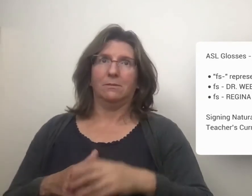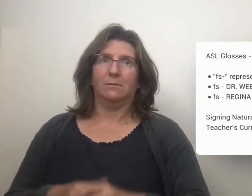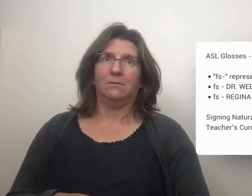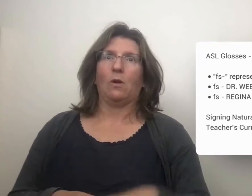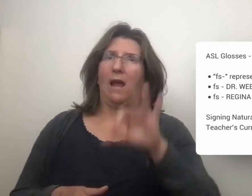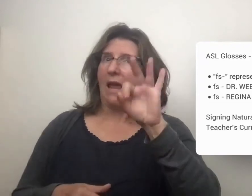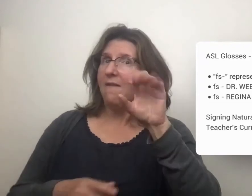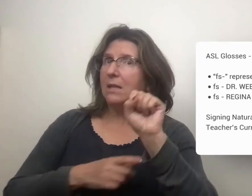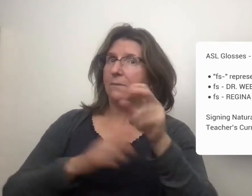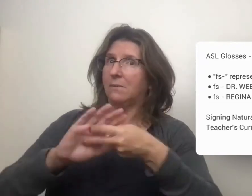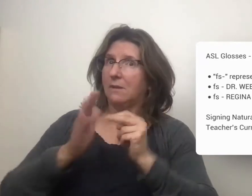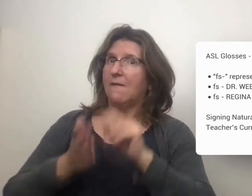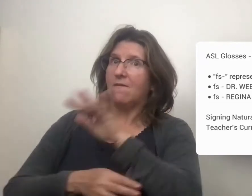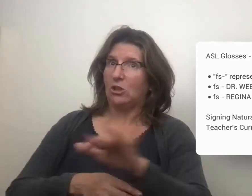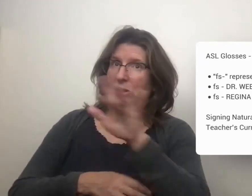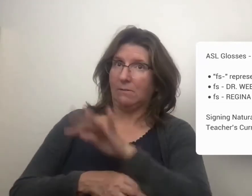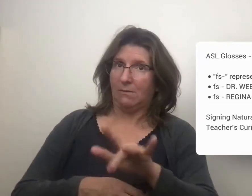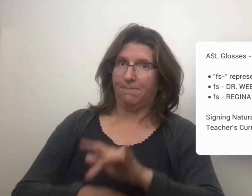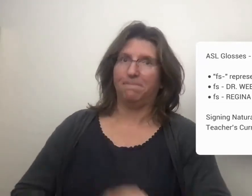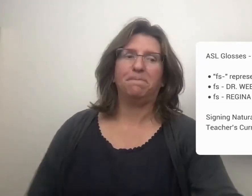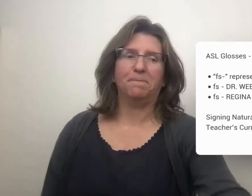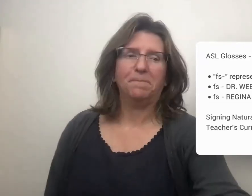So when you see FS, it means fingerspelled.